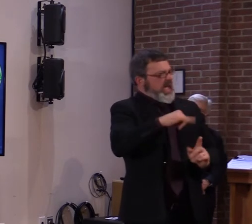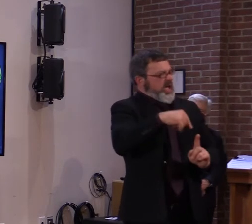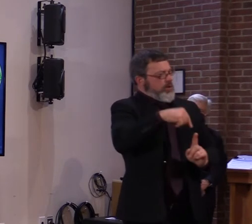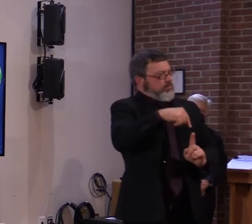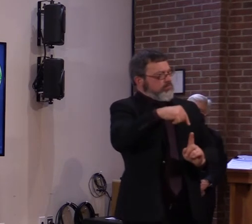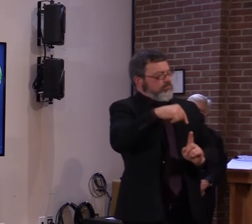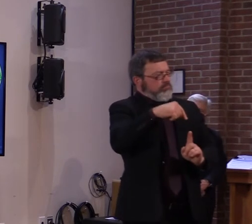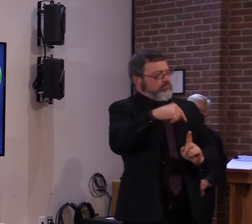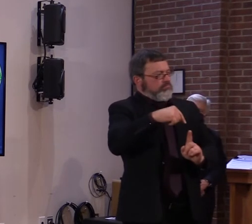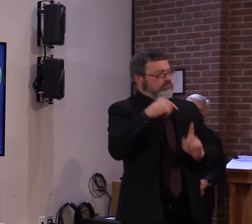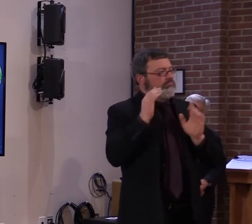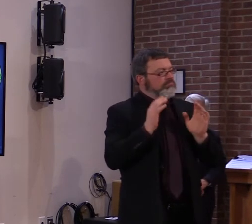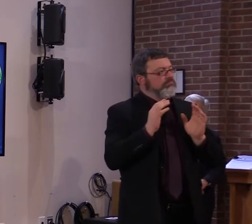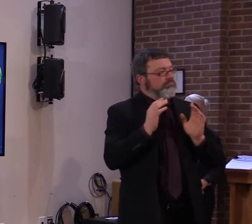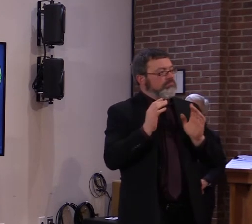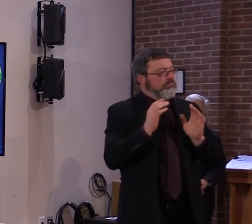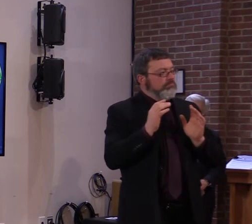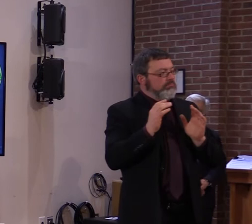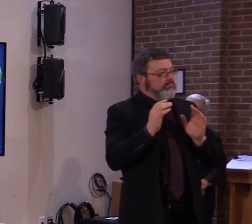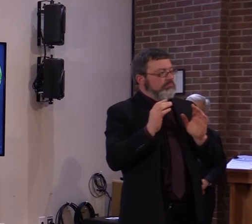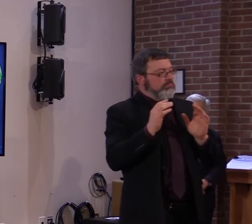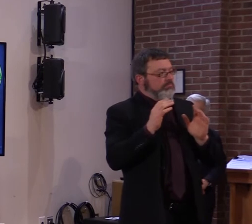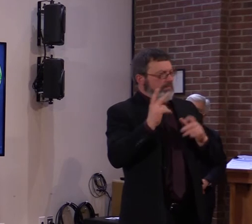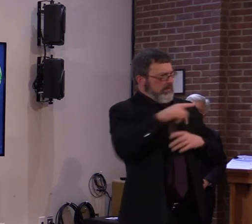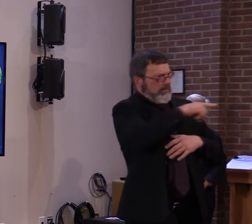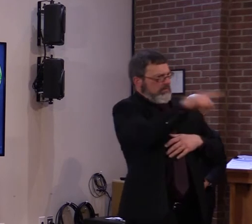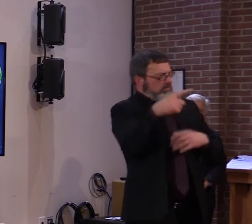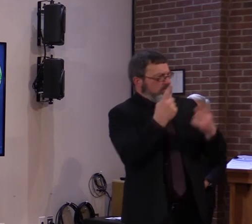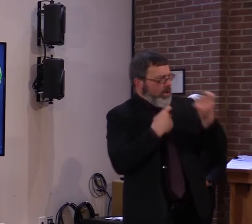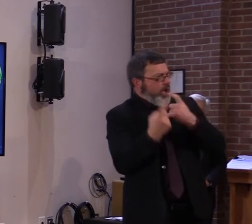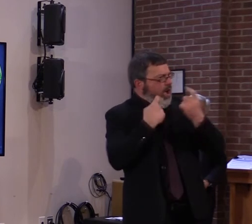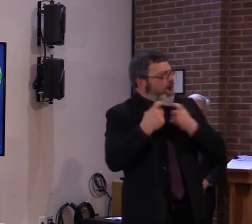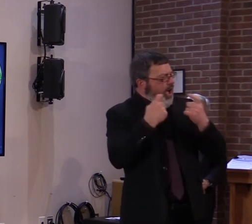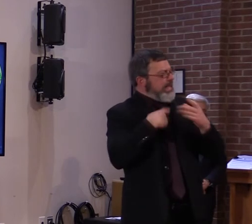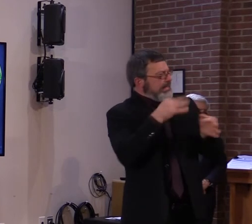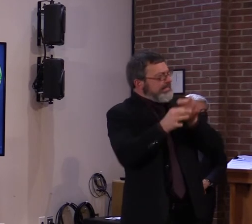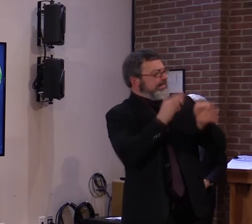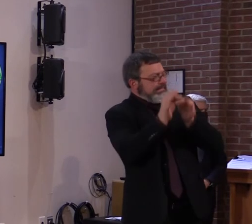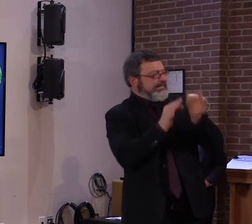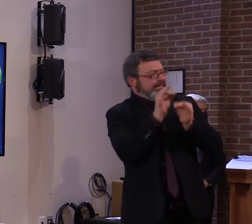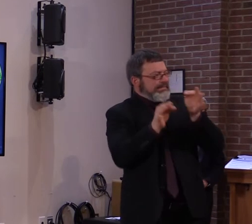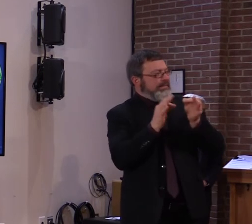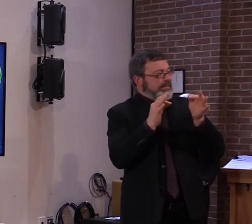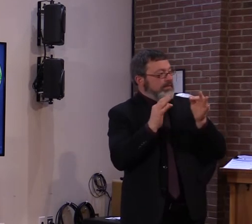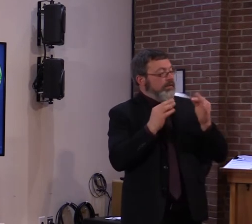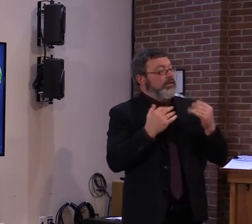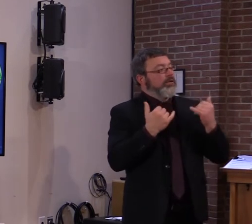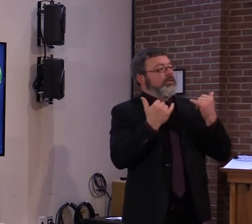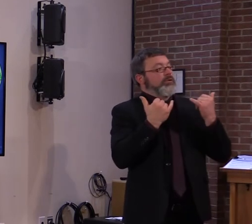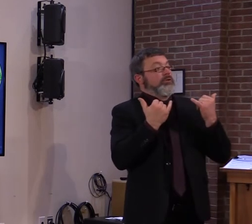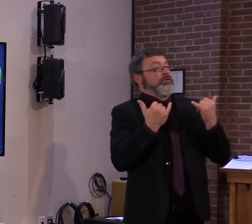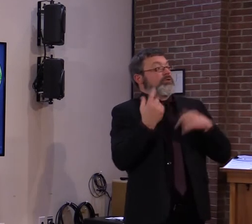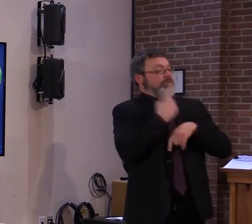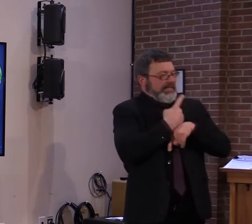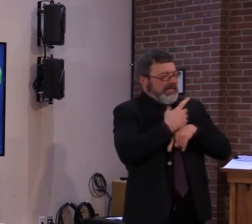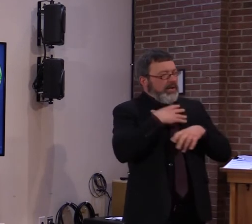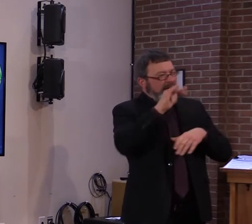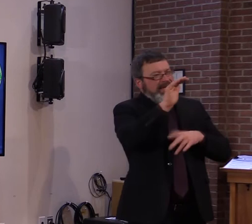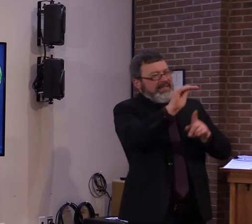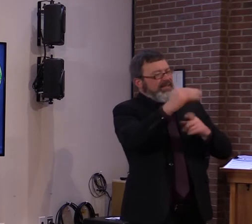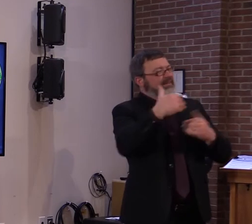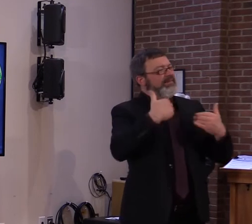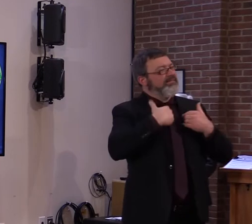question about that. And we wanted to inject some common sense and be sure that people who wanted to